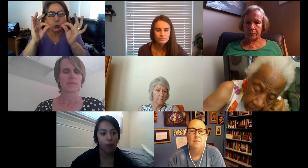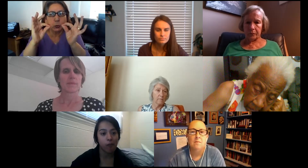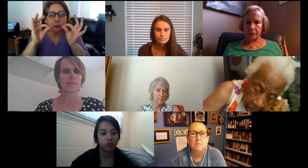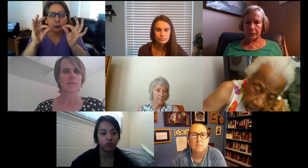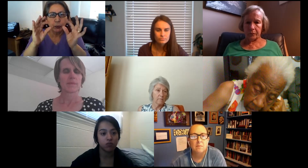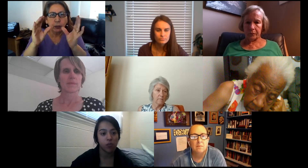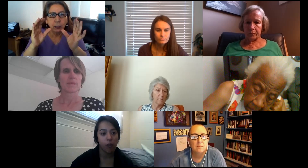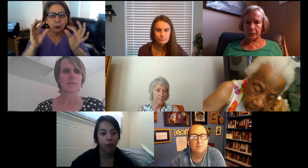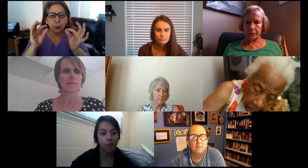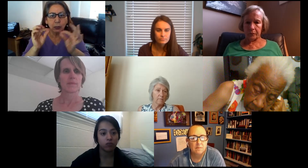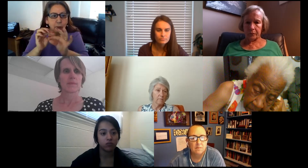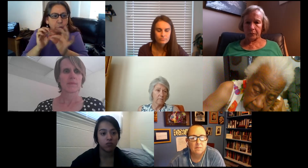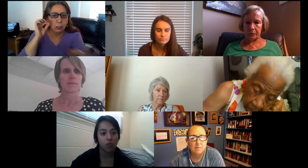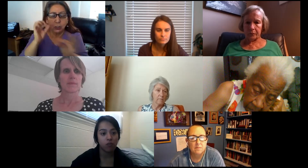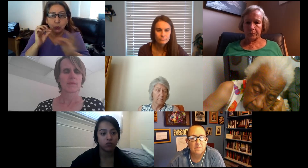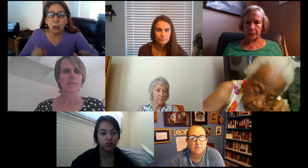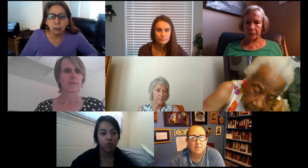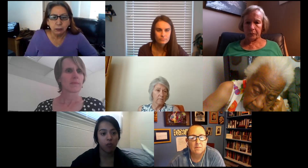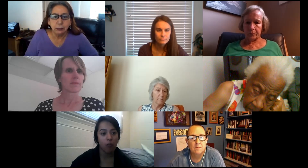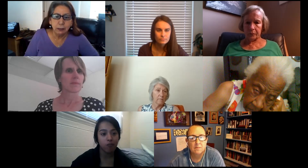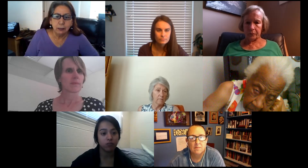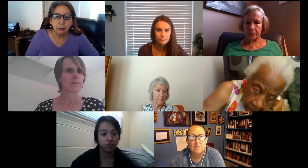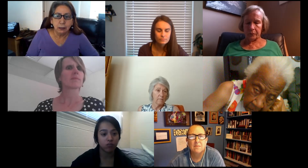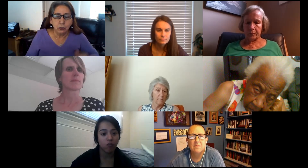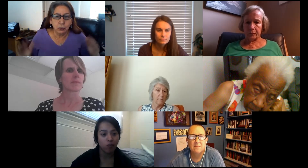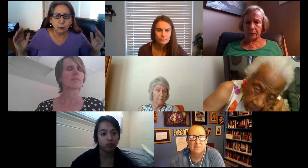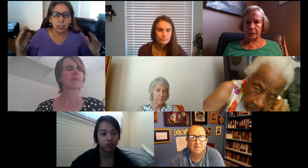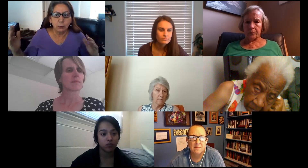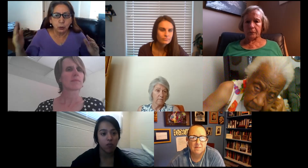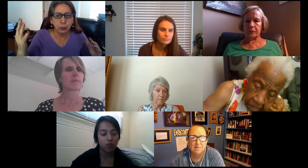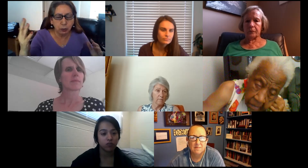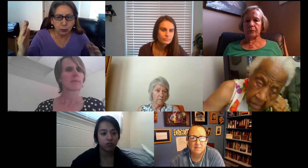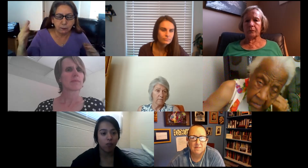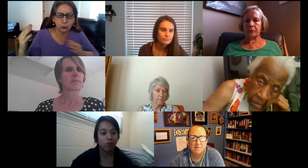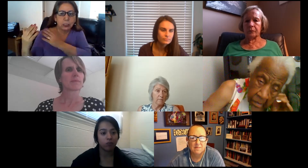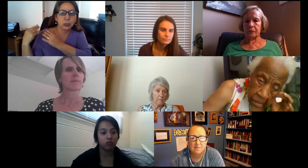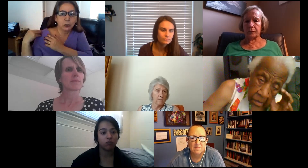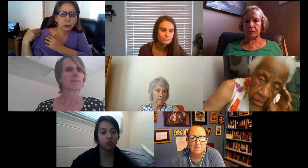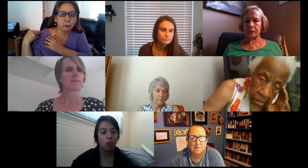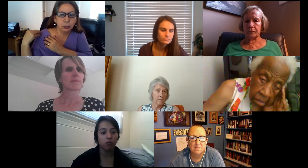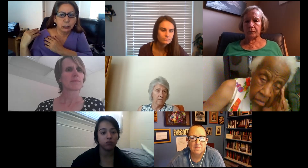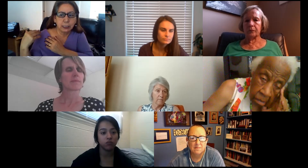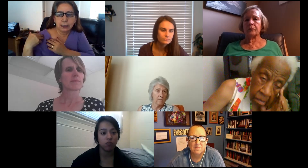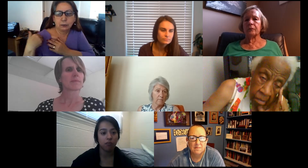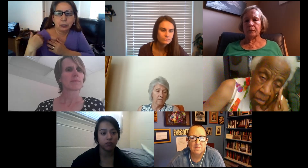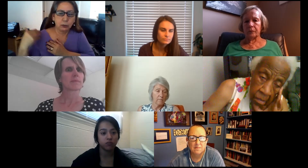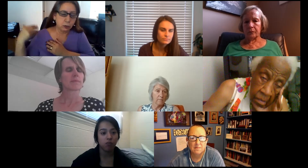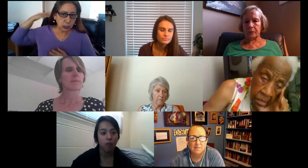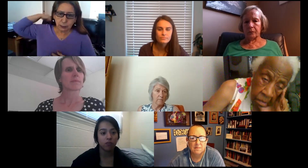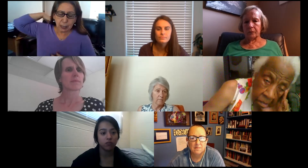through what do you call a straw. So if you come to her, you have to touch her first, like this right here. Don't touch in the back